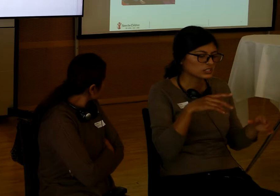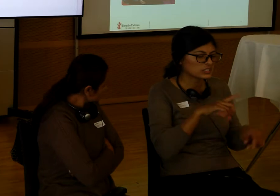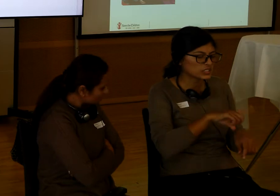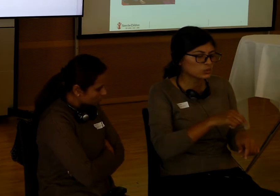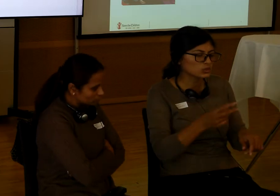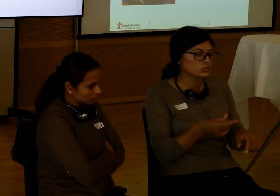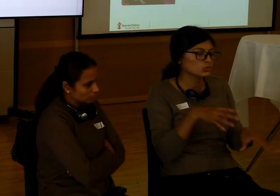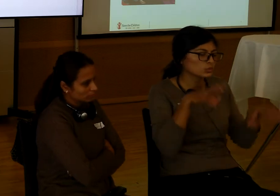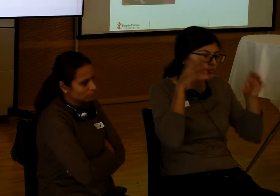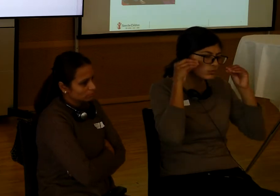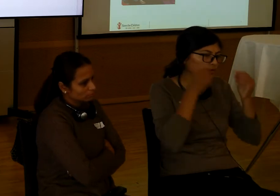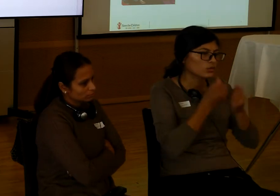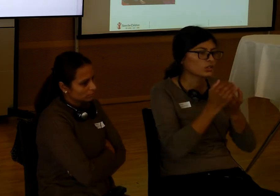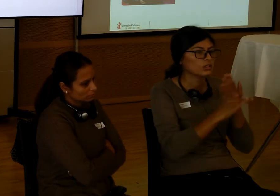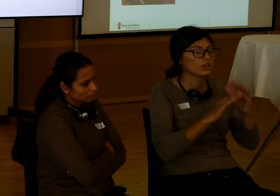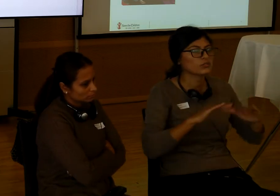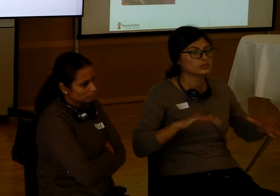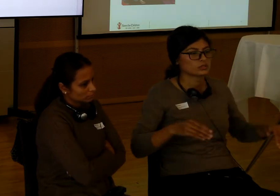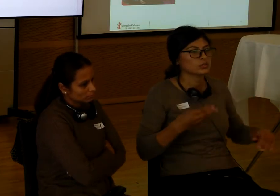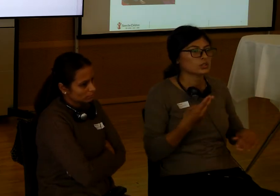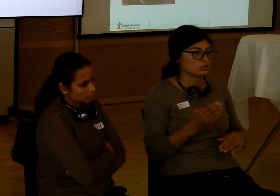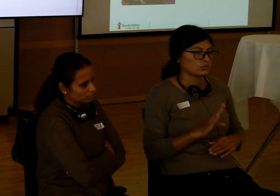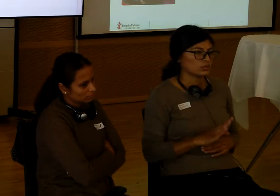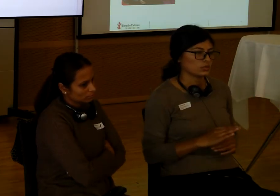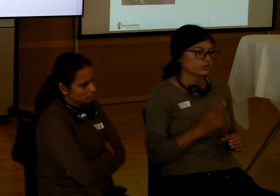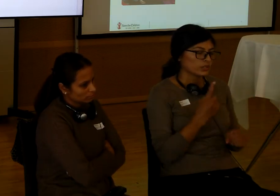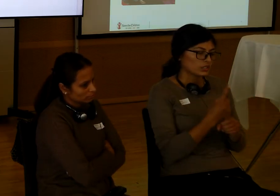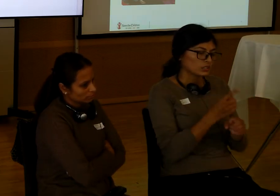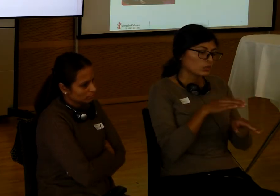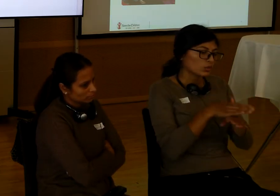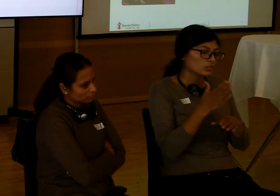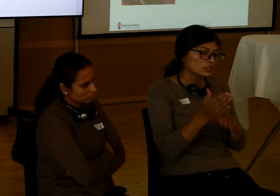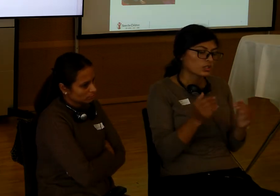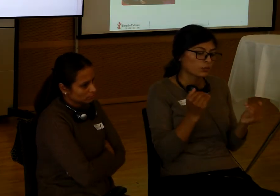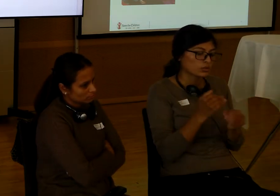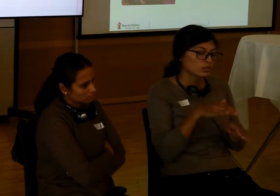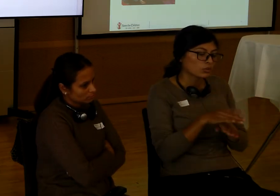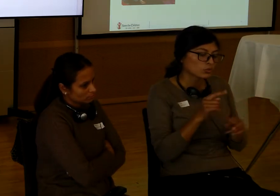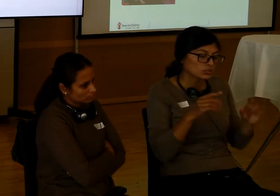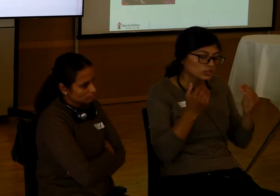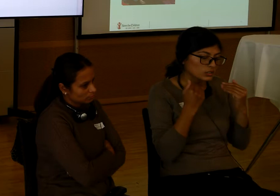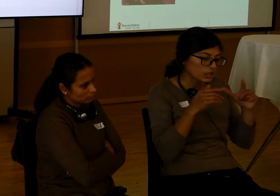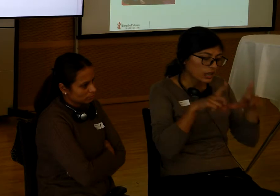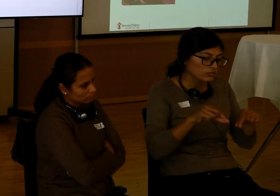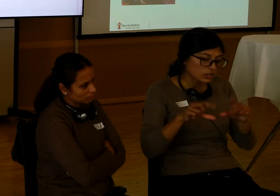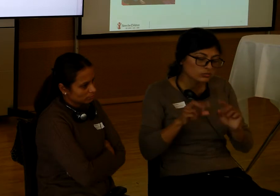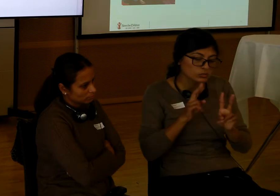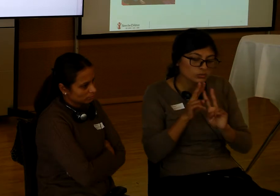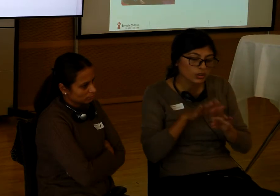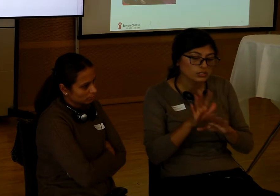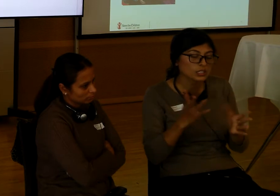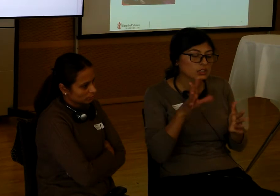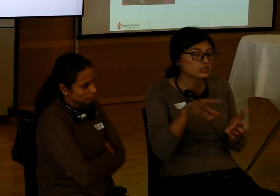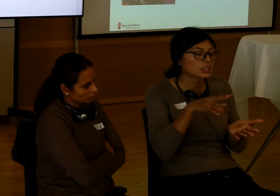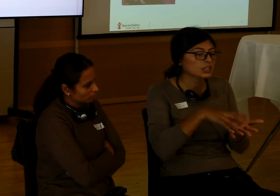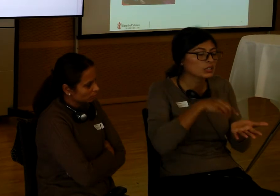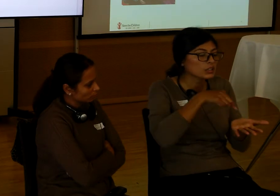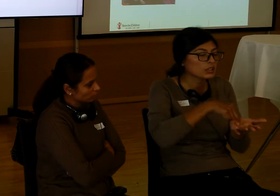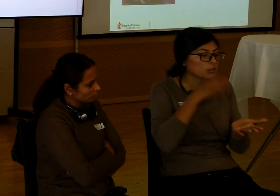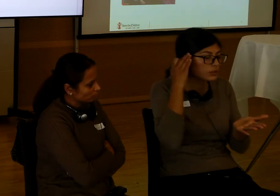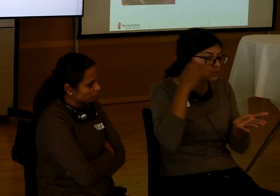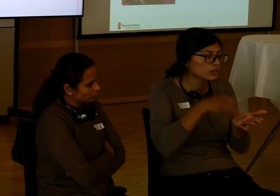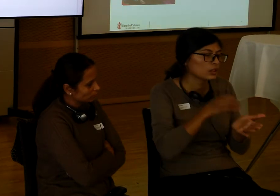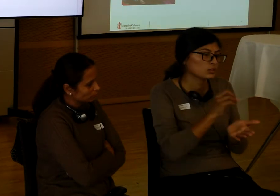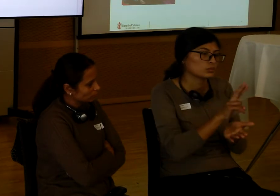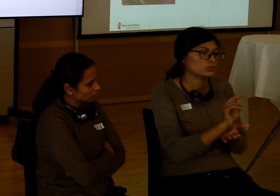can individualize teaching, who puts the child and its learning needs at the center of teaching. That is the